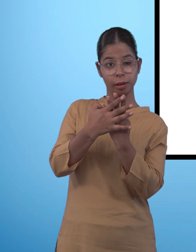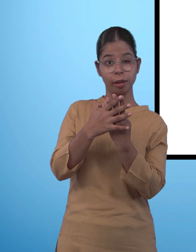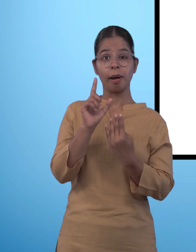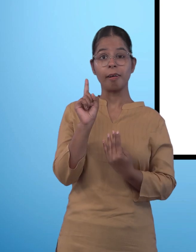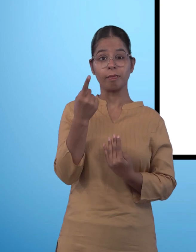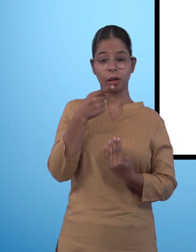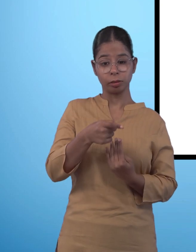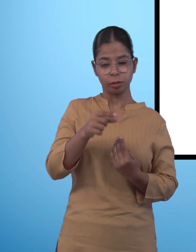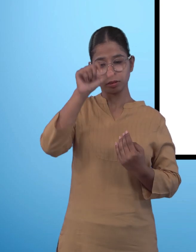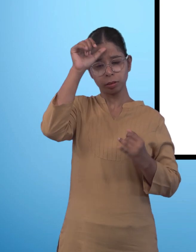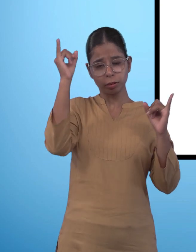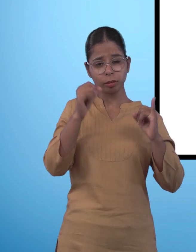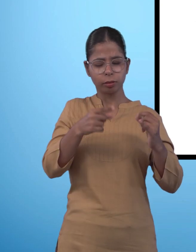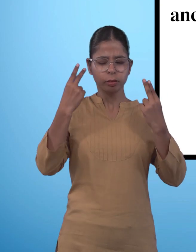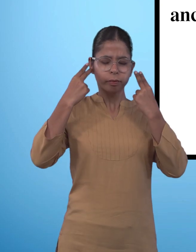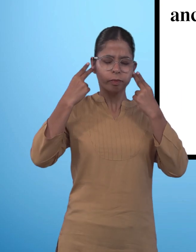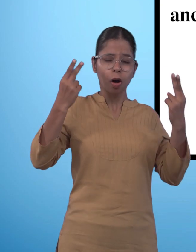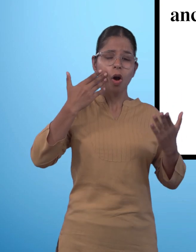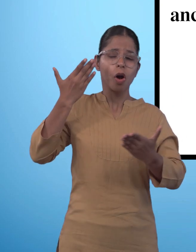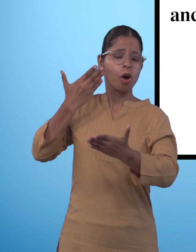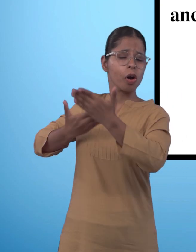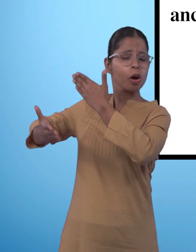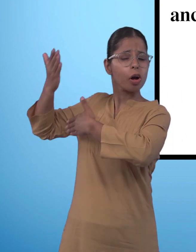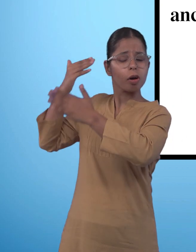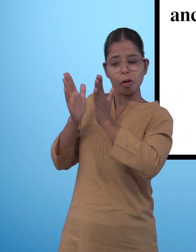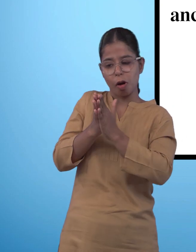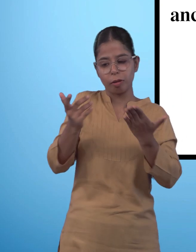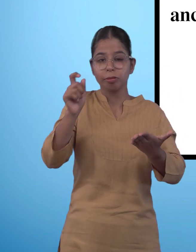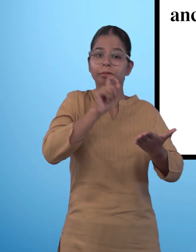The Rig Veda is India's most ancient text.